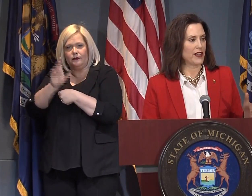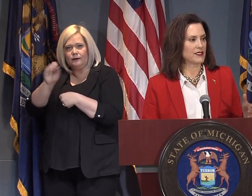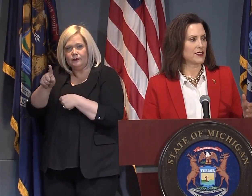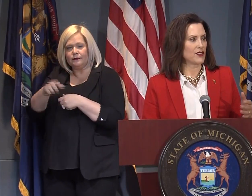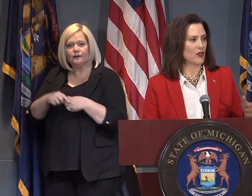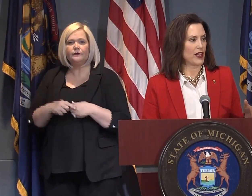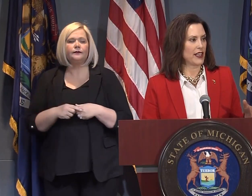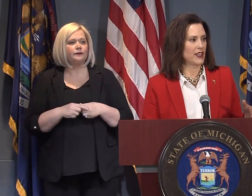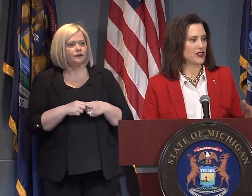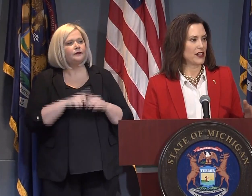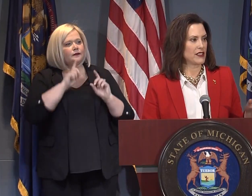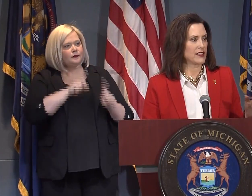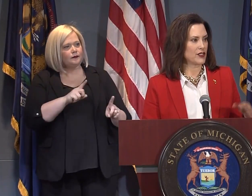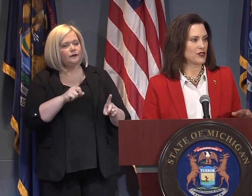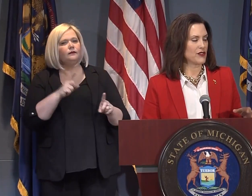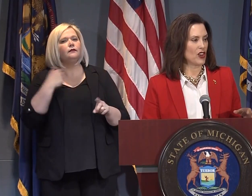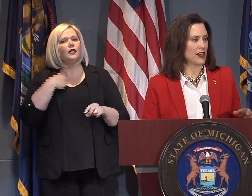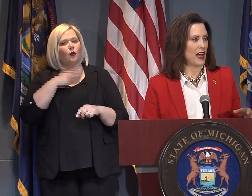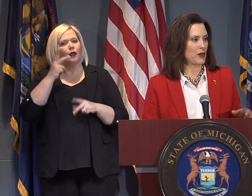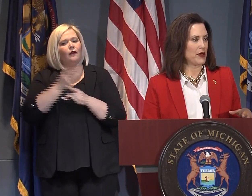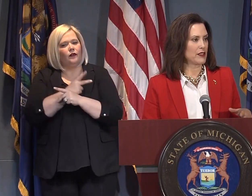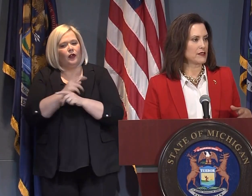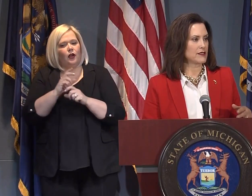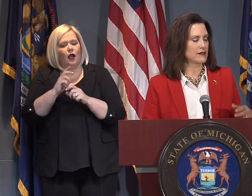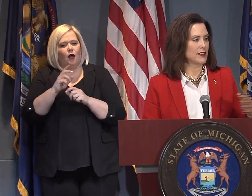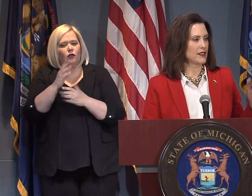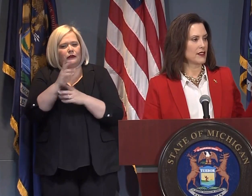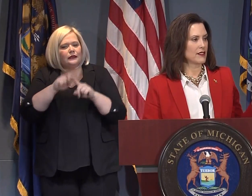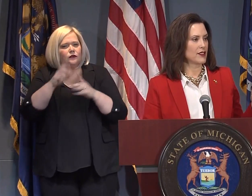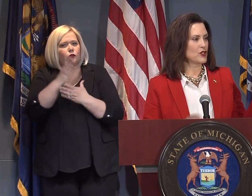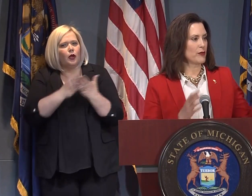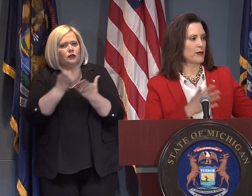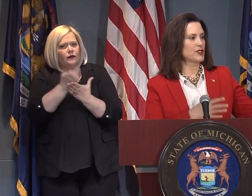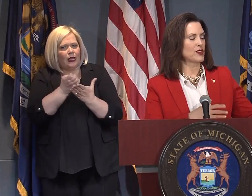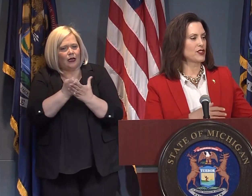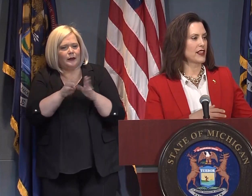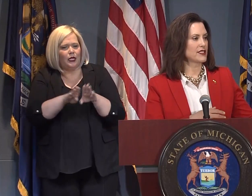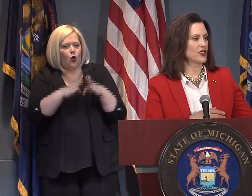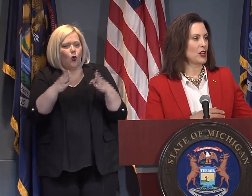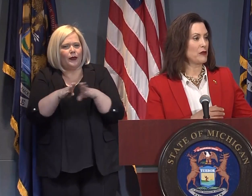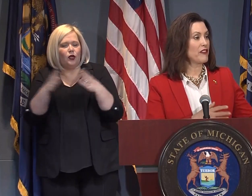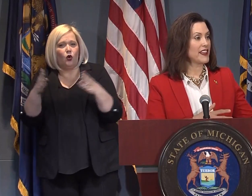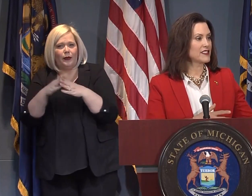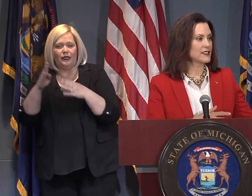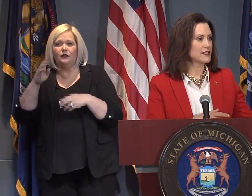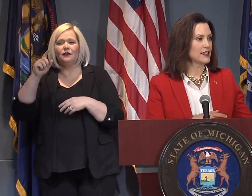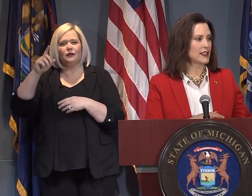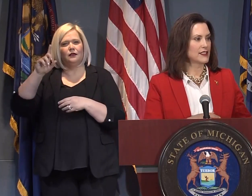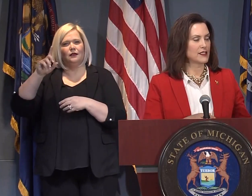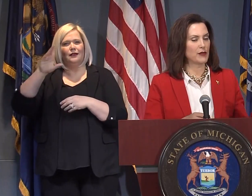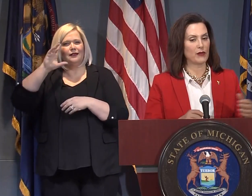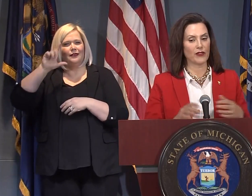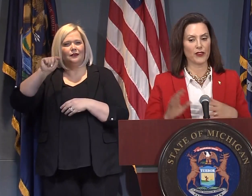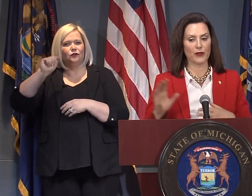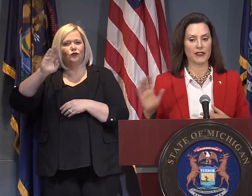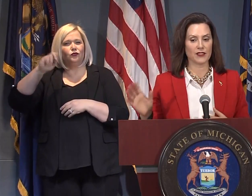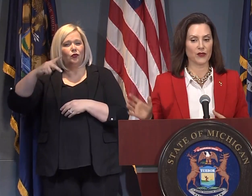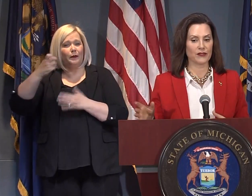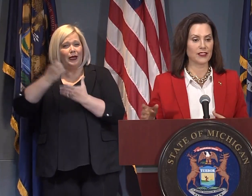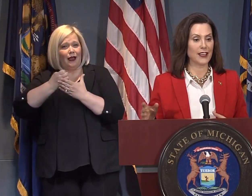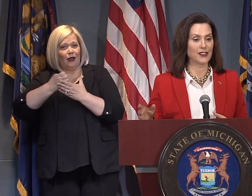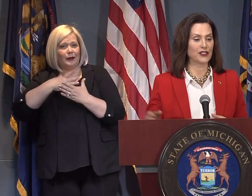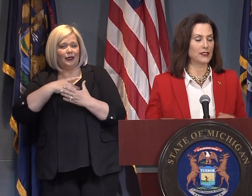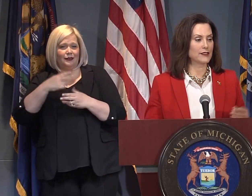the process of re-engaging sectors of our economy as the Trump administration likes to call them phases. Some people refer to them